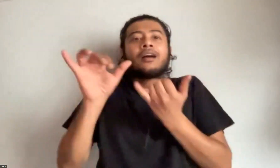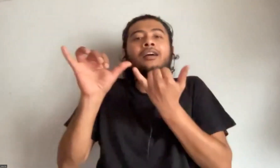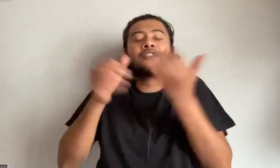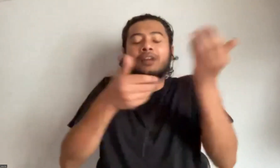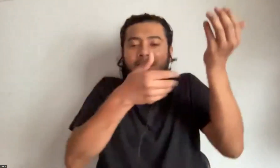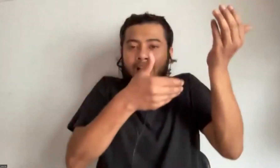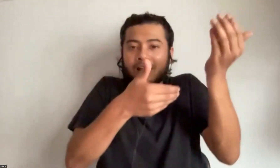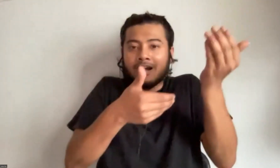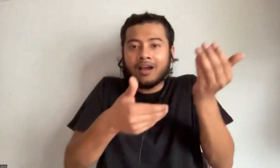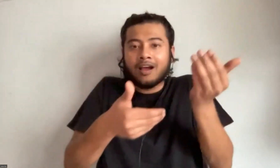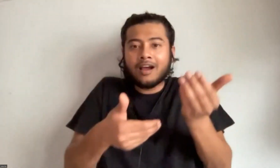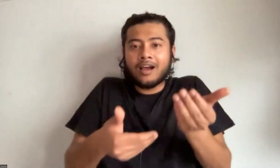on his own will.